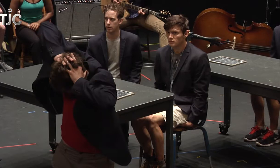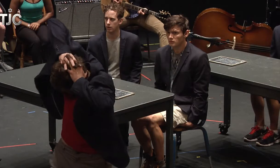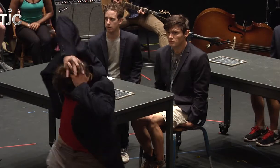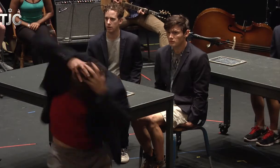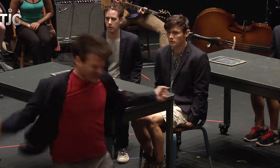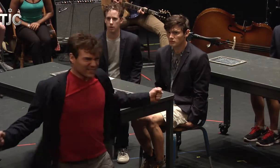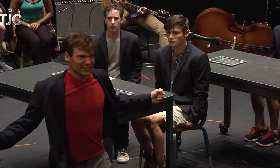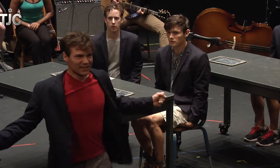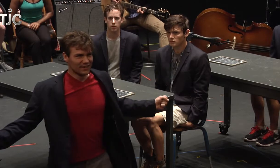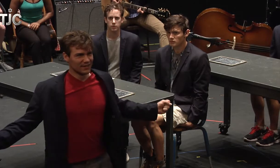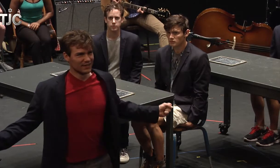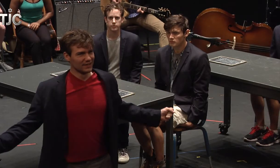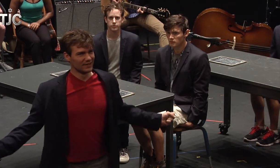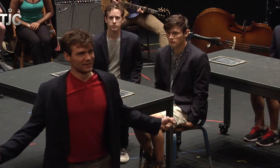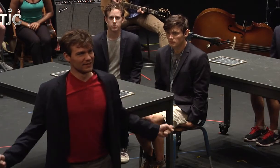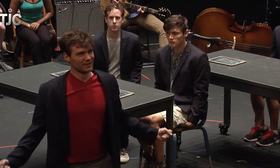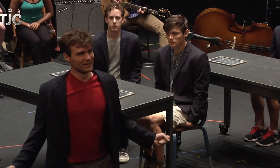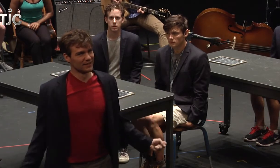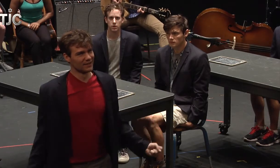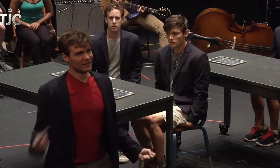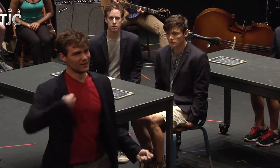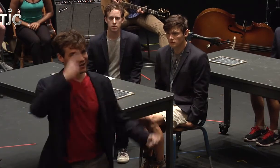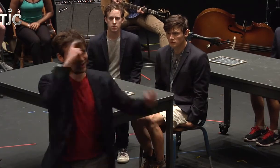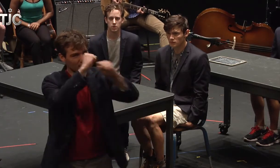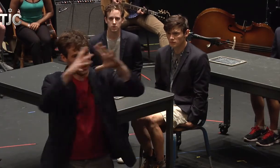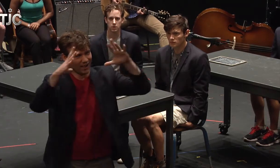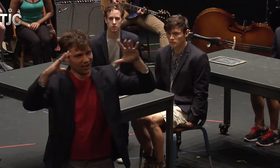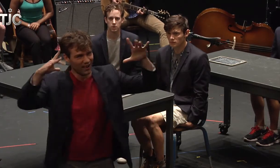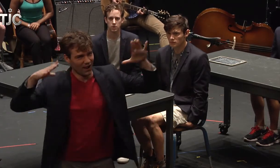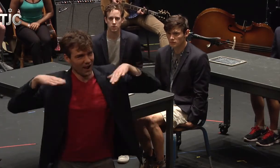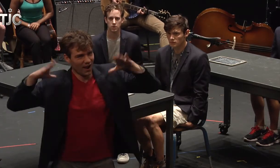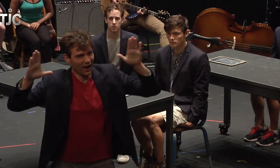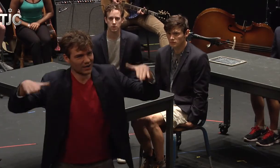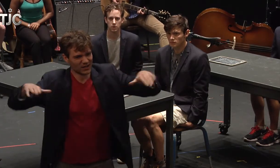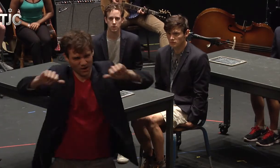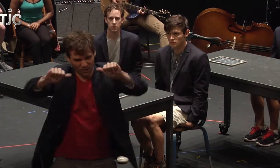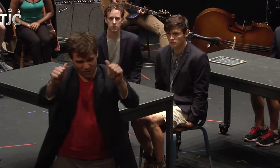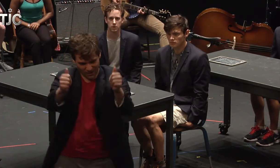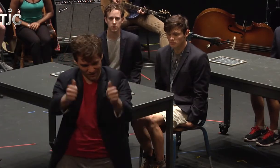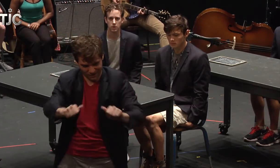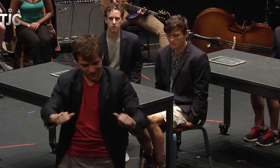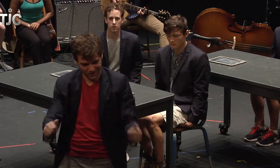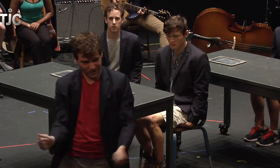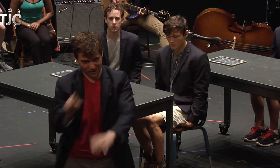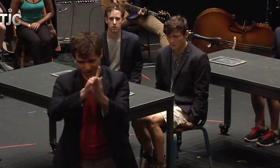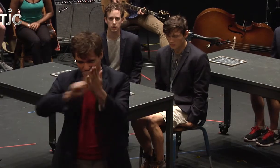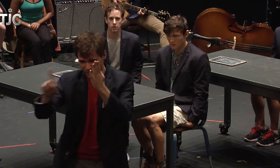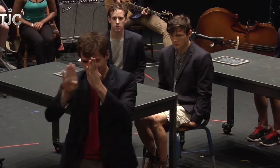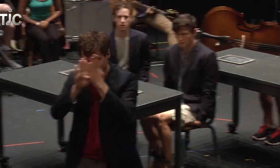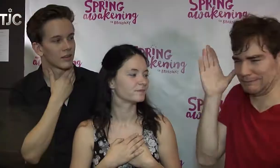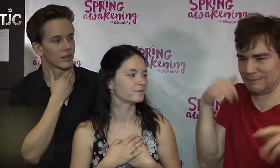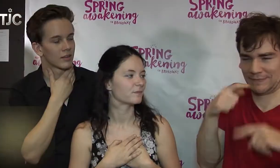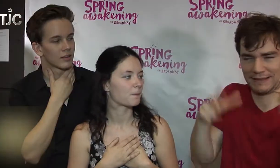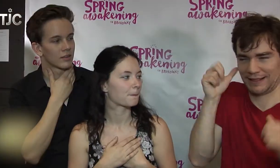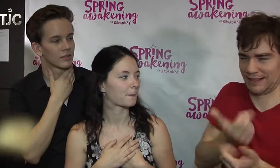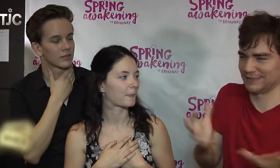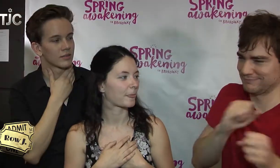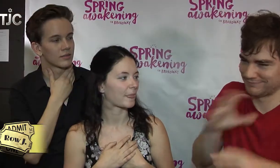its challenges, says deaf actor Daniel N. Durant, who plays Moritz. My challenge is the music. Because I'm completely deaf, I